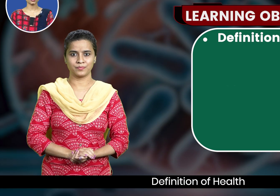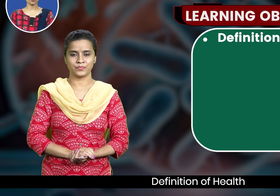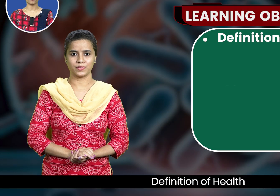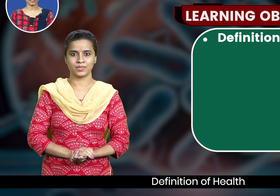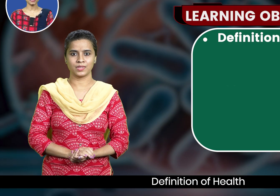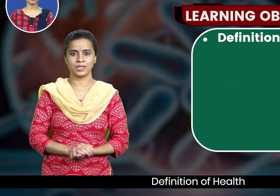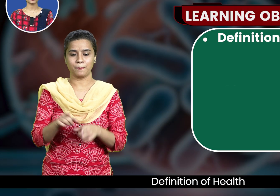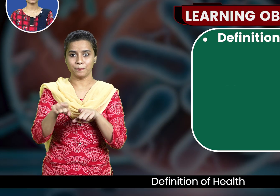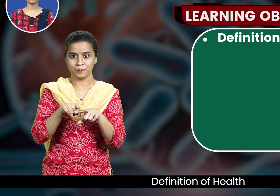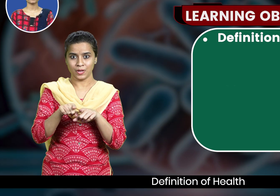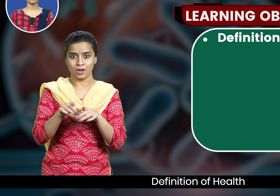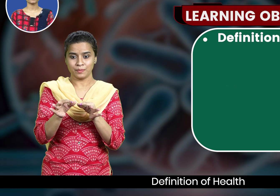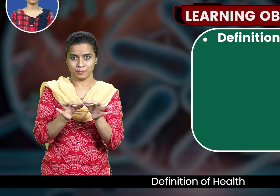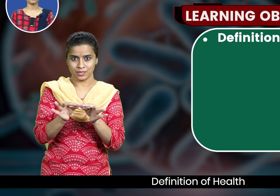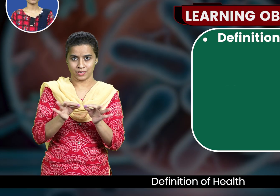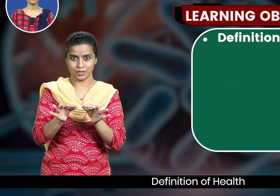definition of health,